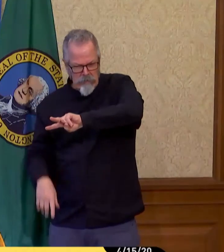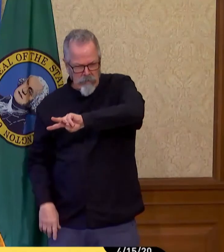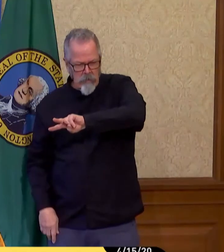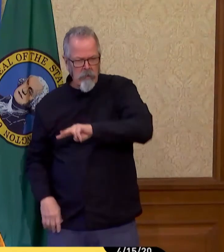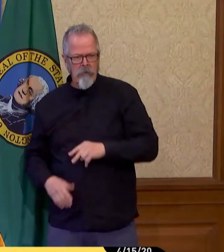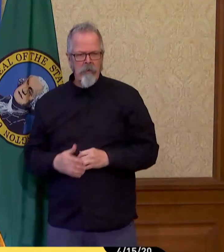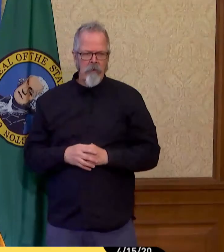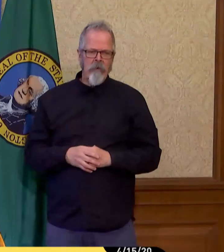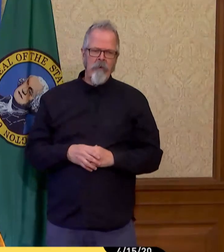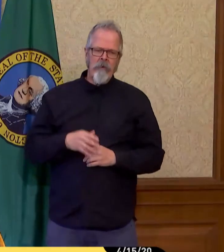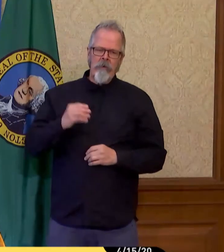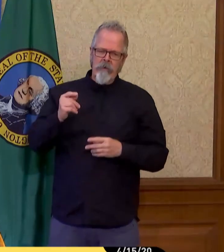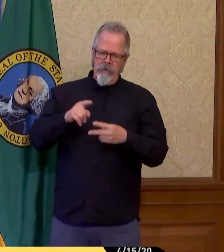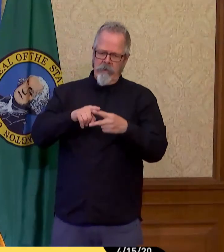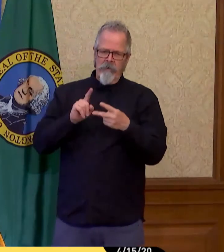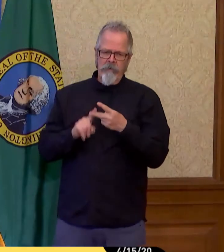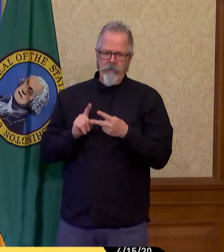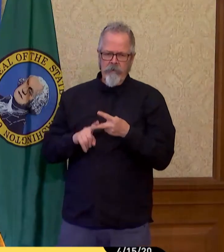go back to work?